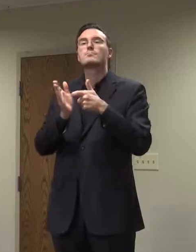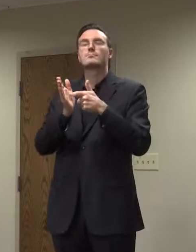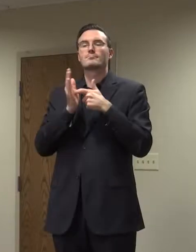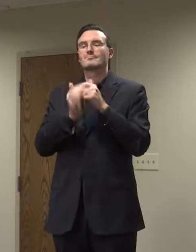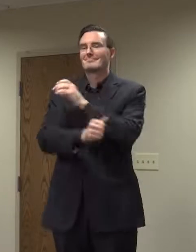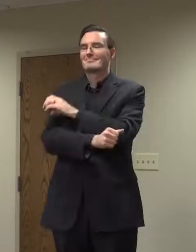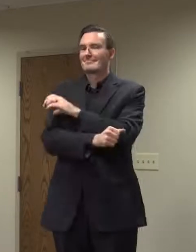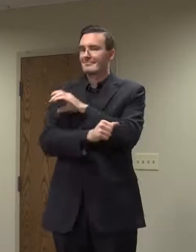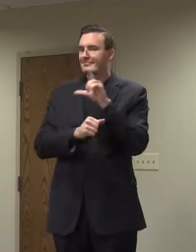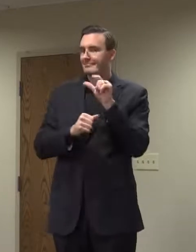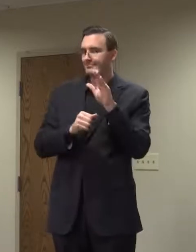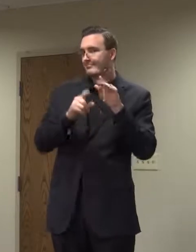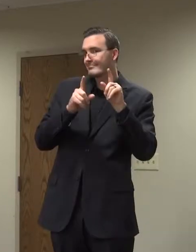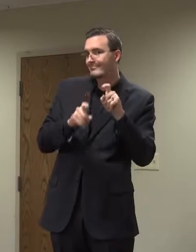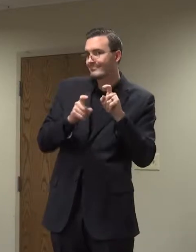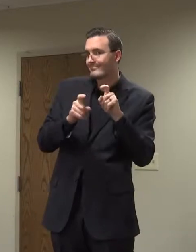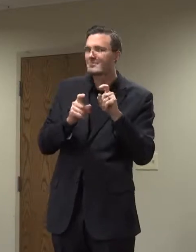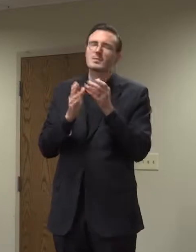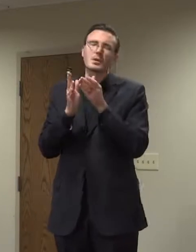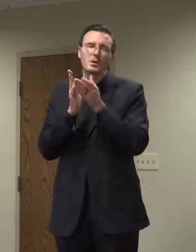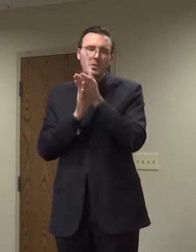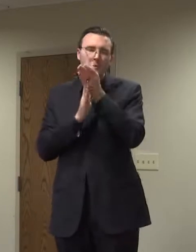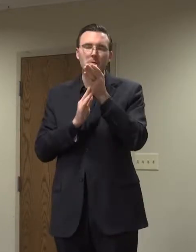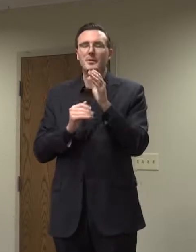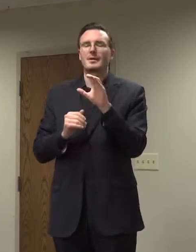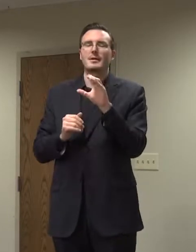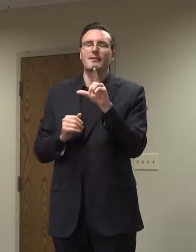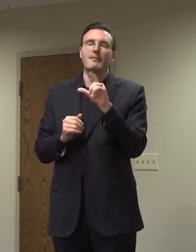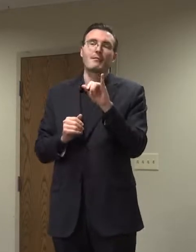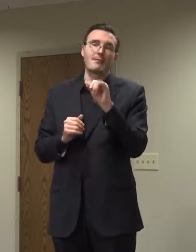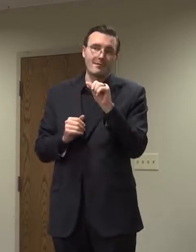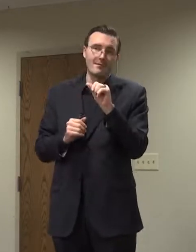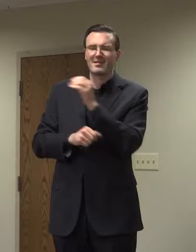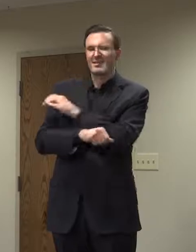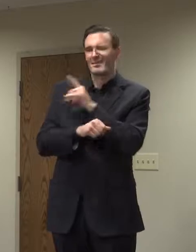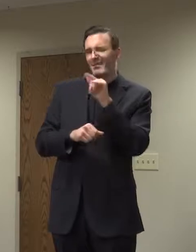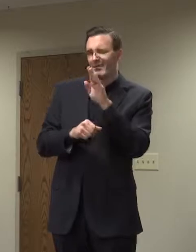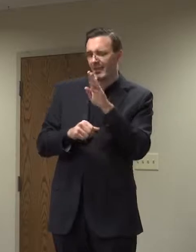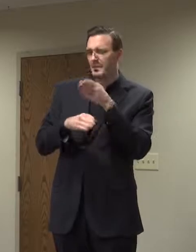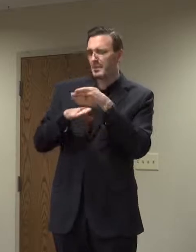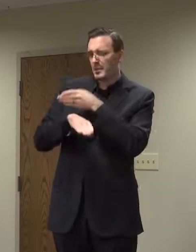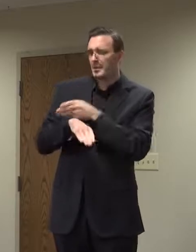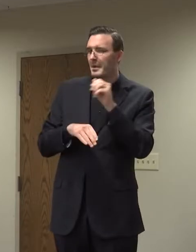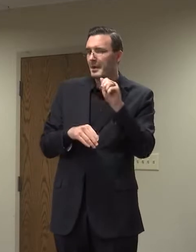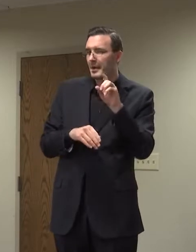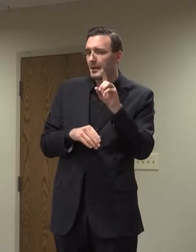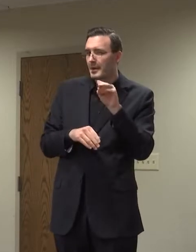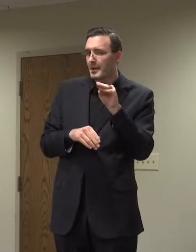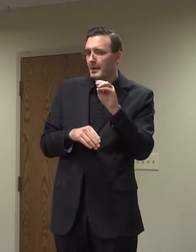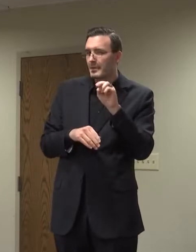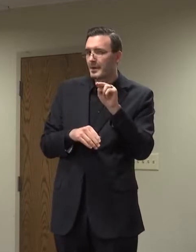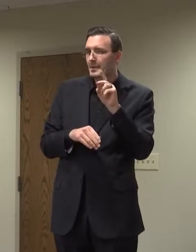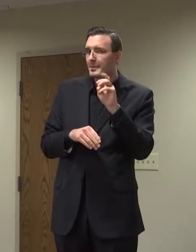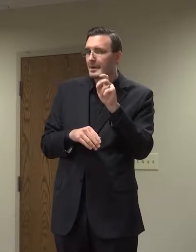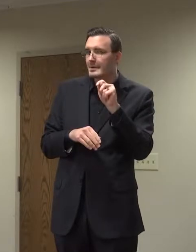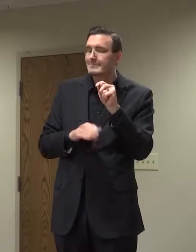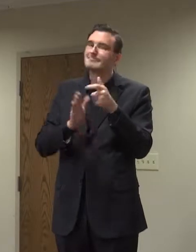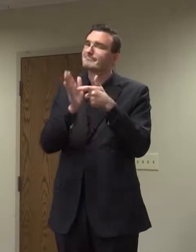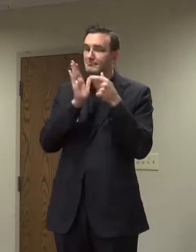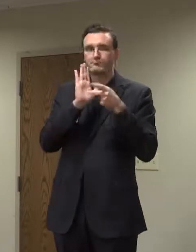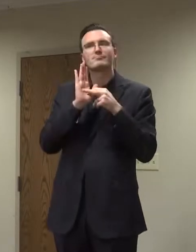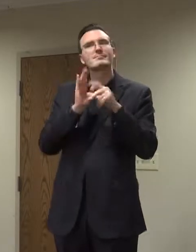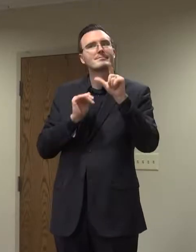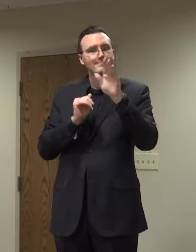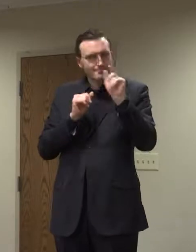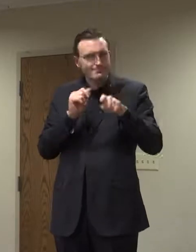amendment. It is not a home administered kit. It's a waived test, so it's simple to perform in an office. And Winnebago